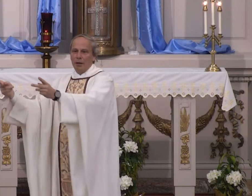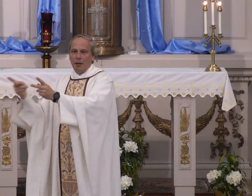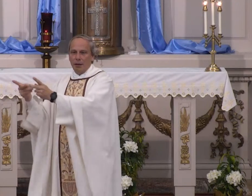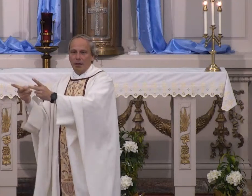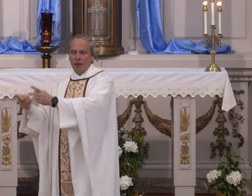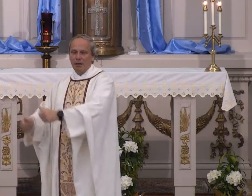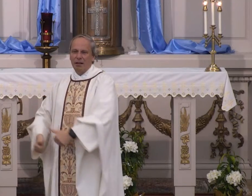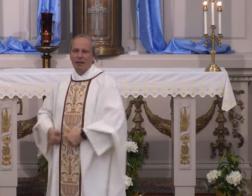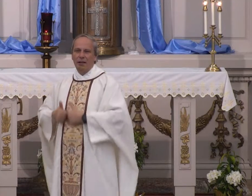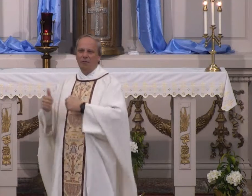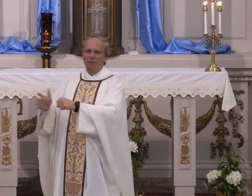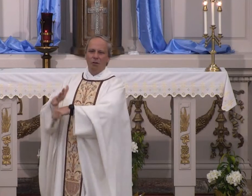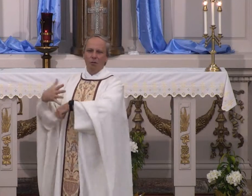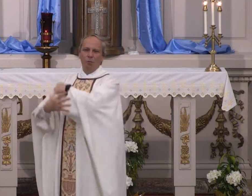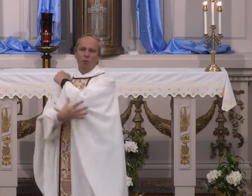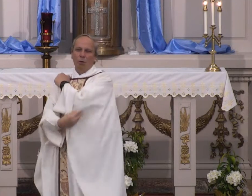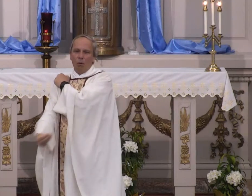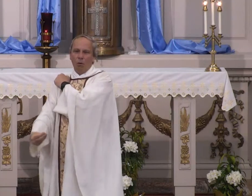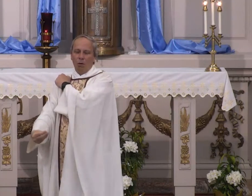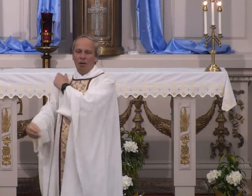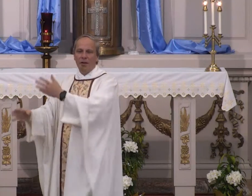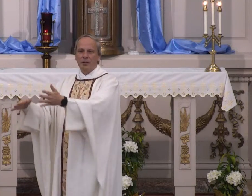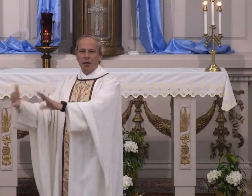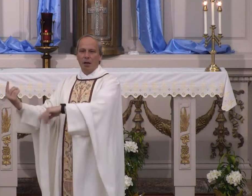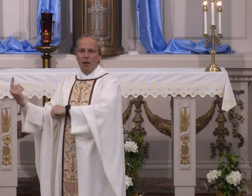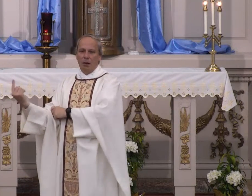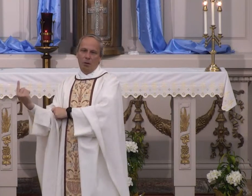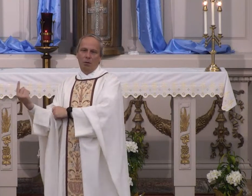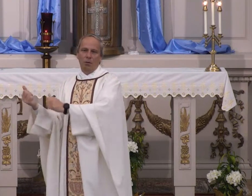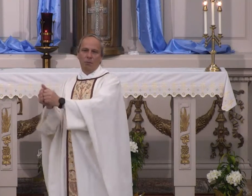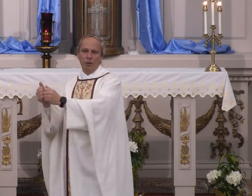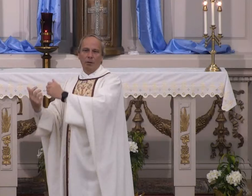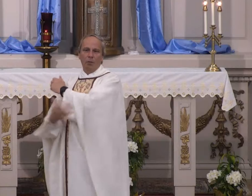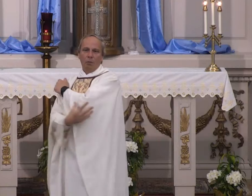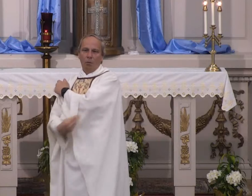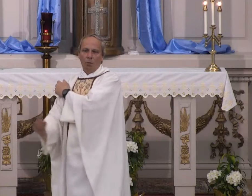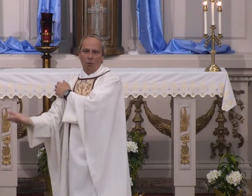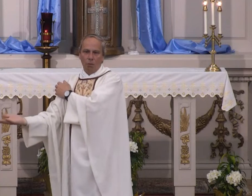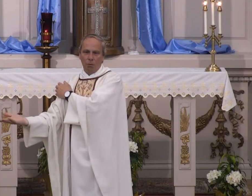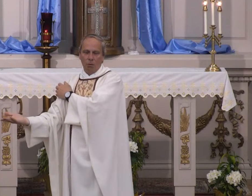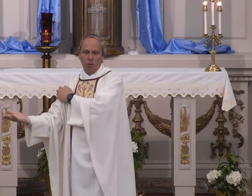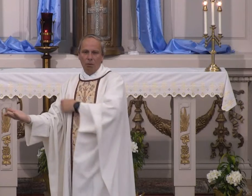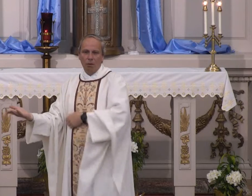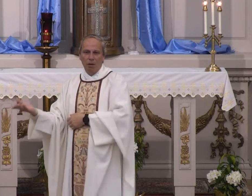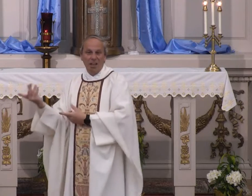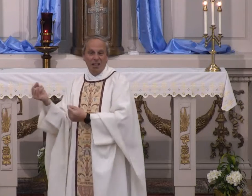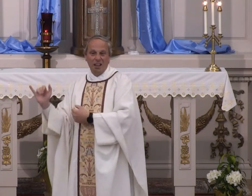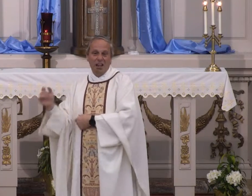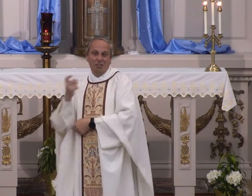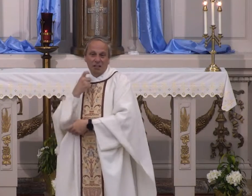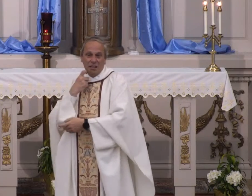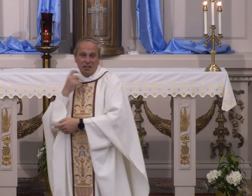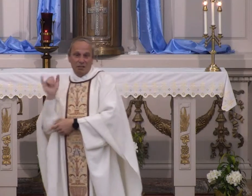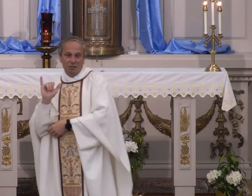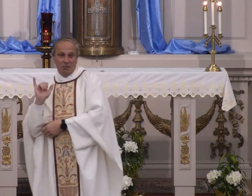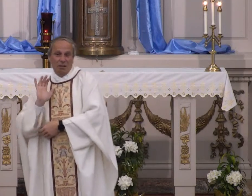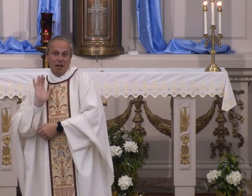growing up. He traveled to visit the poor, he lived with the poor, and he died with the poor.